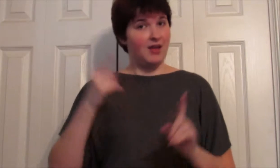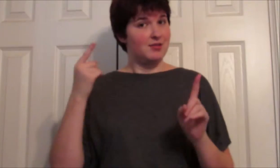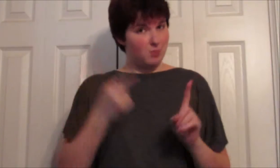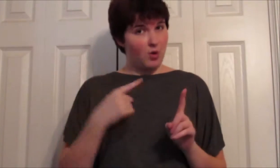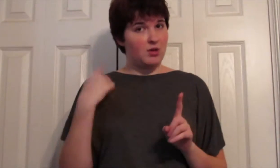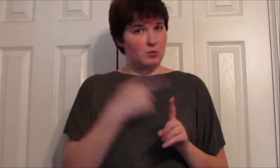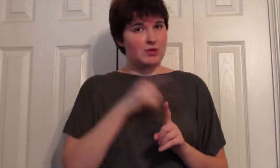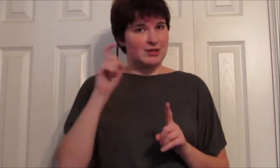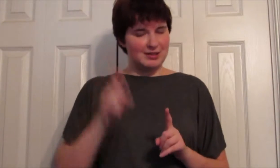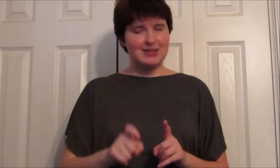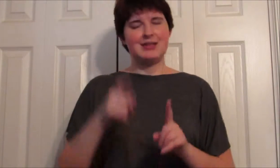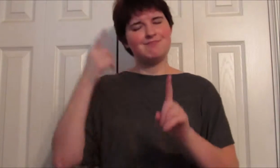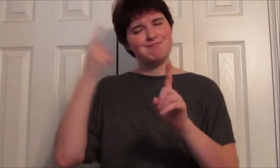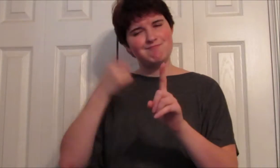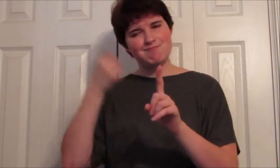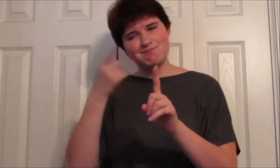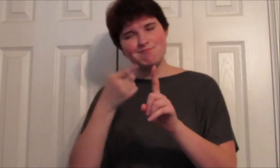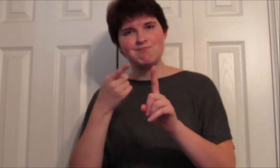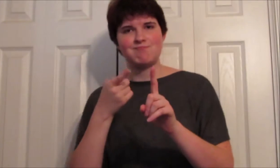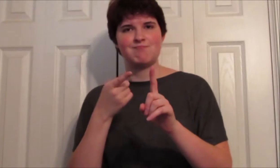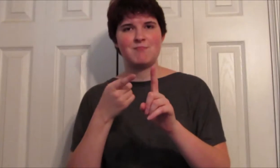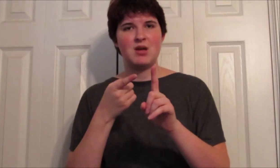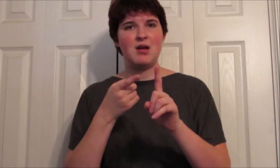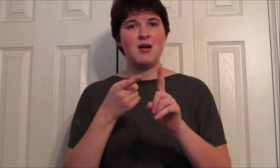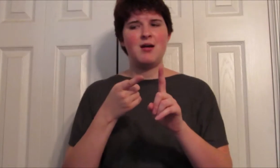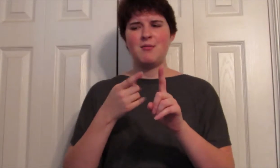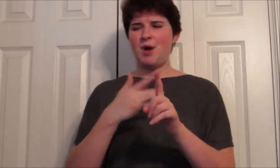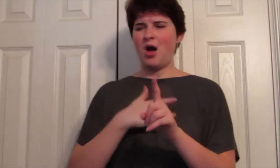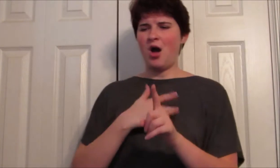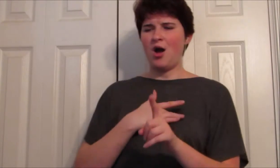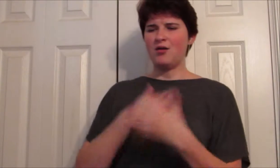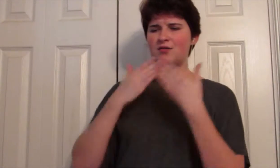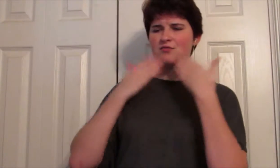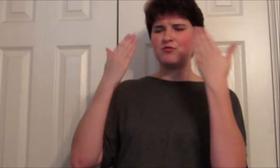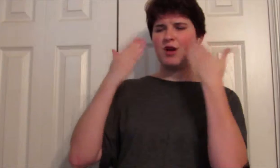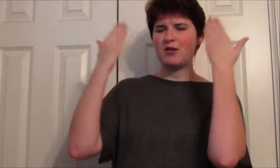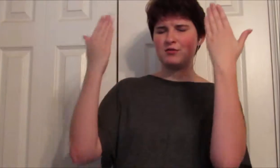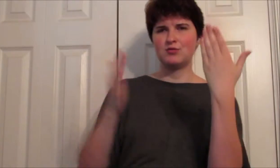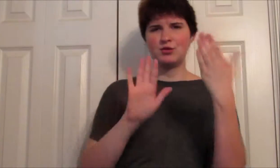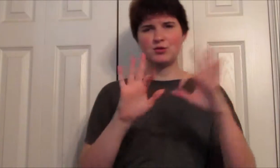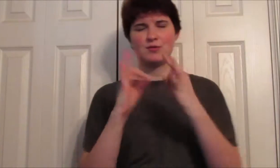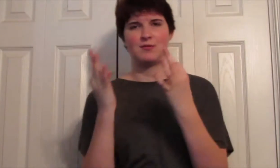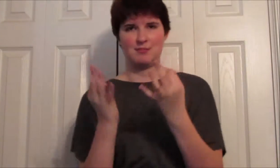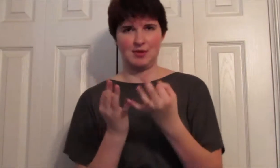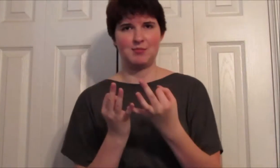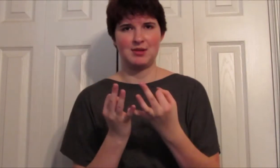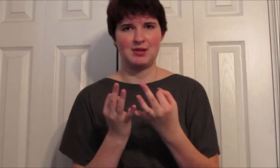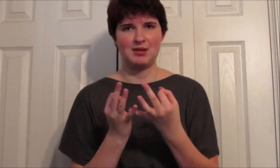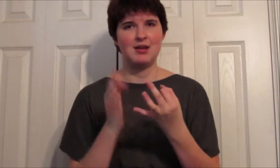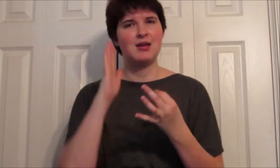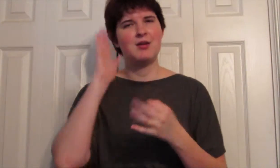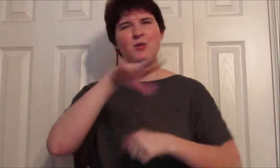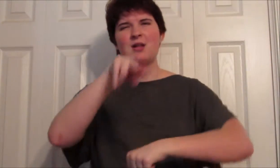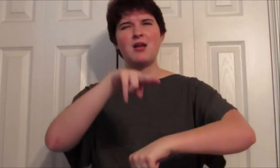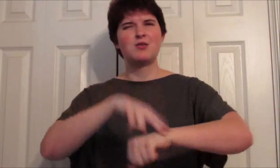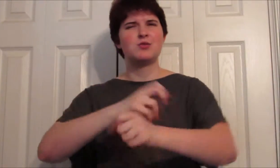that is the point that we need to carry home, that by cultivating a heart of gratitude in your family, it will